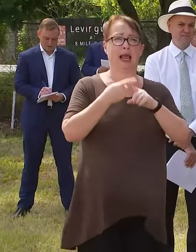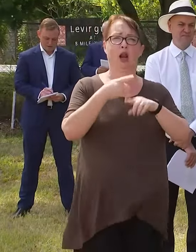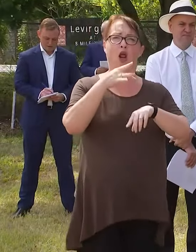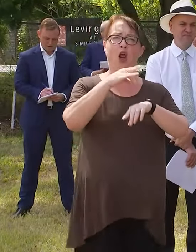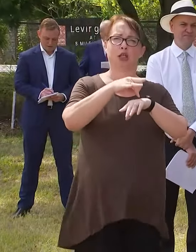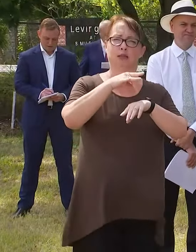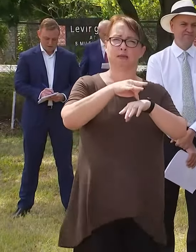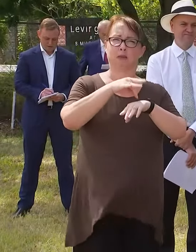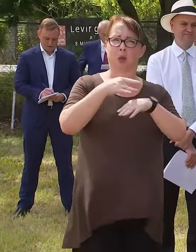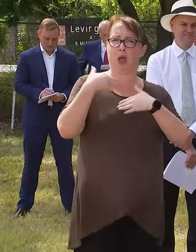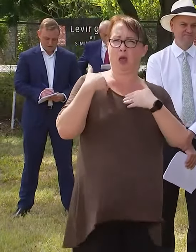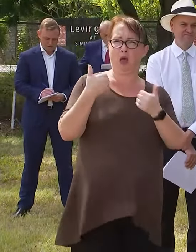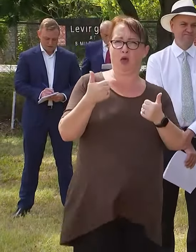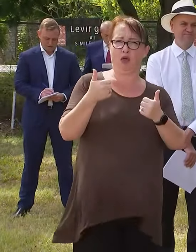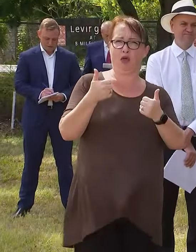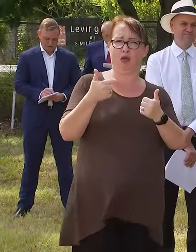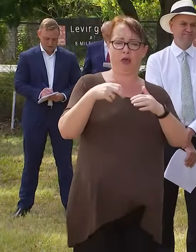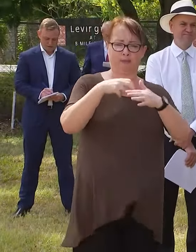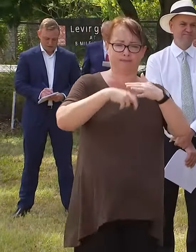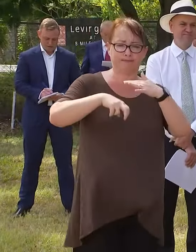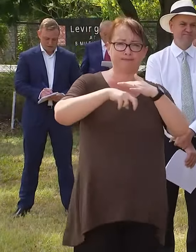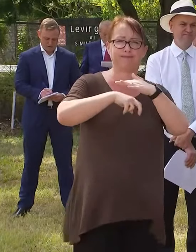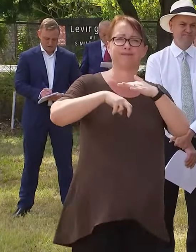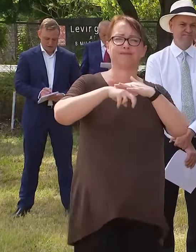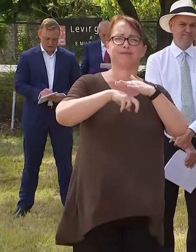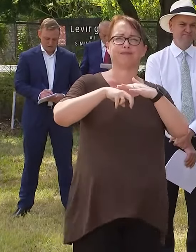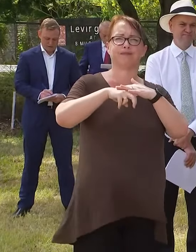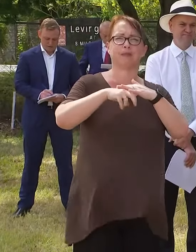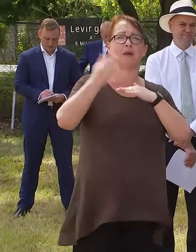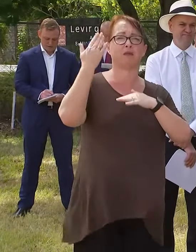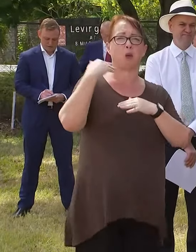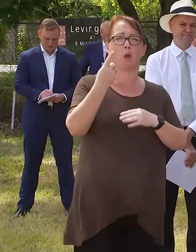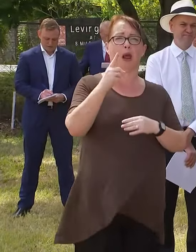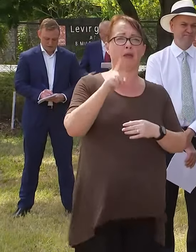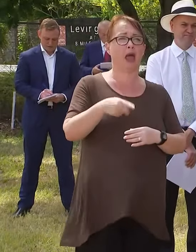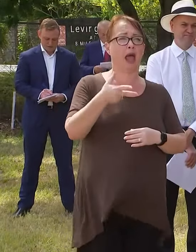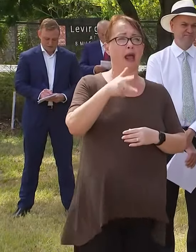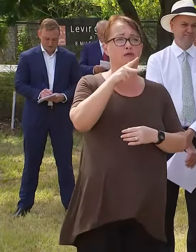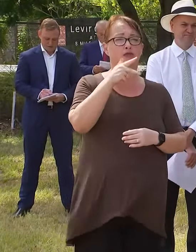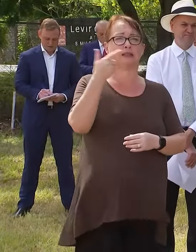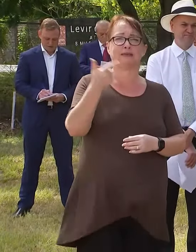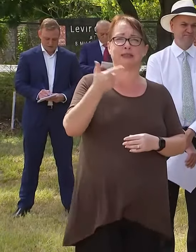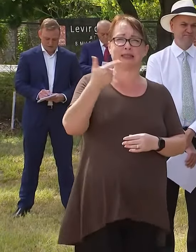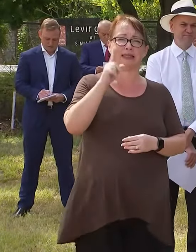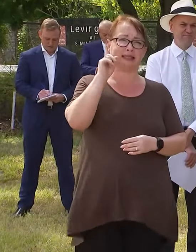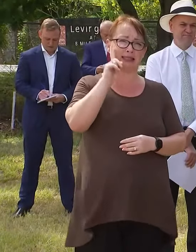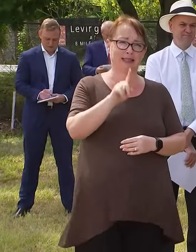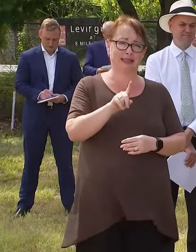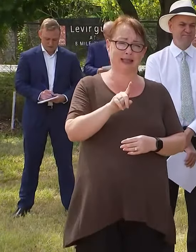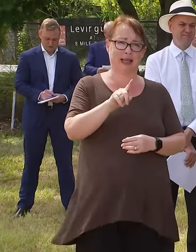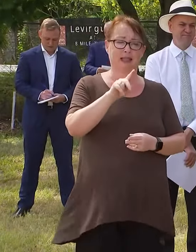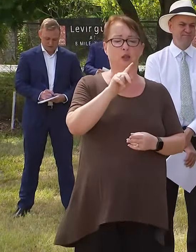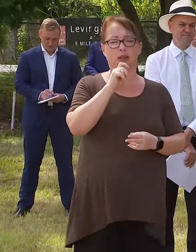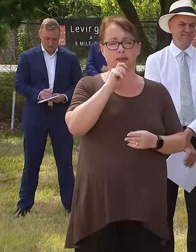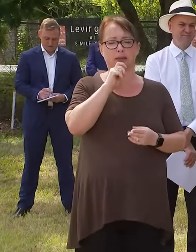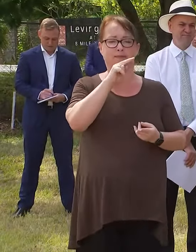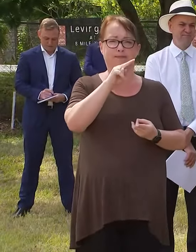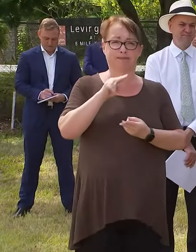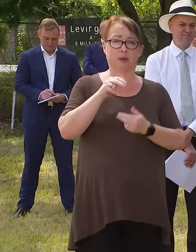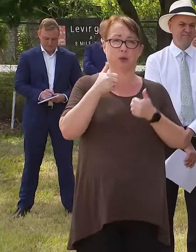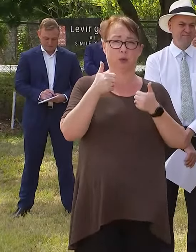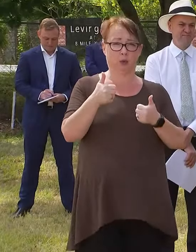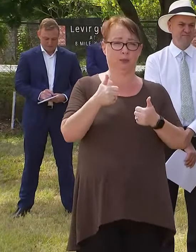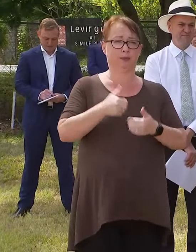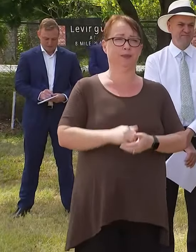health services that are isolating and quarantining, down from 1,817 yesterday. So that's all great